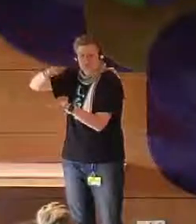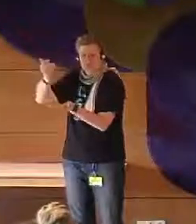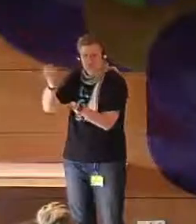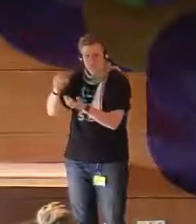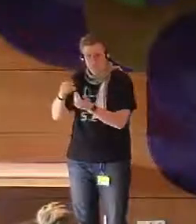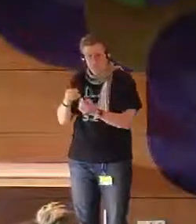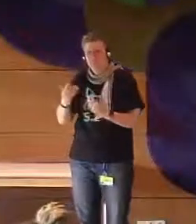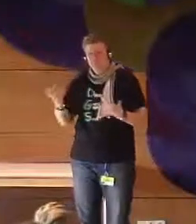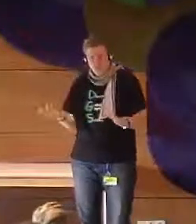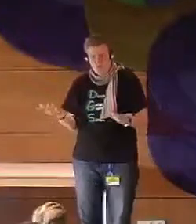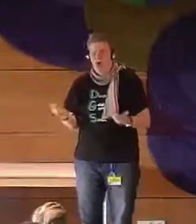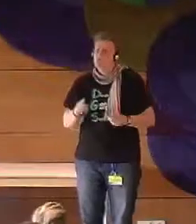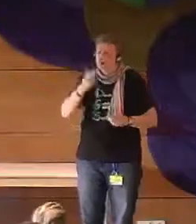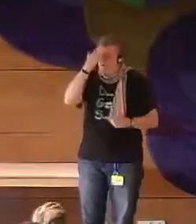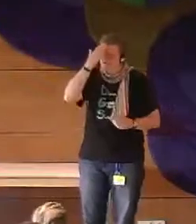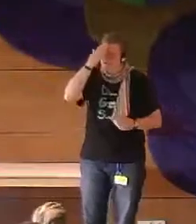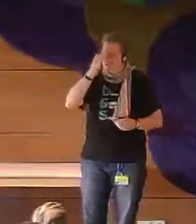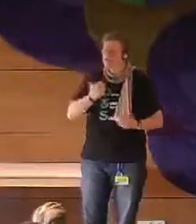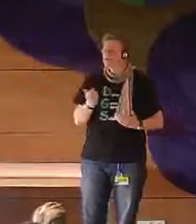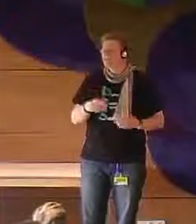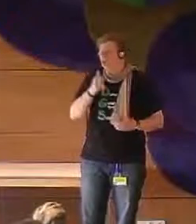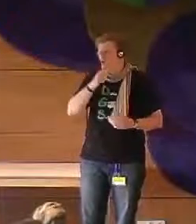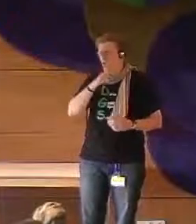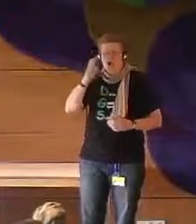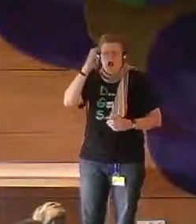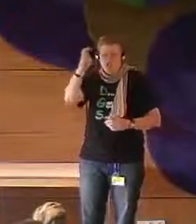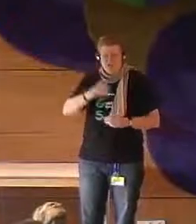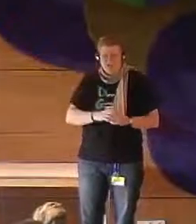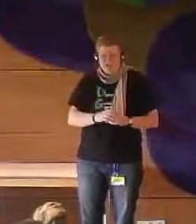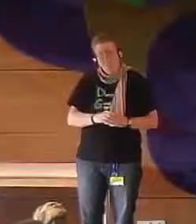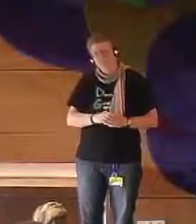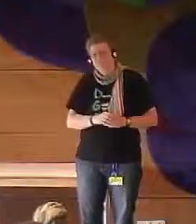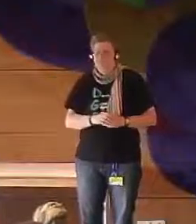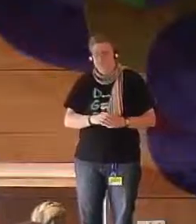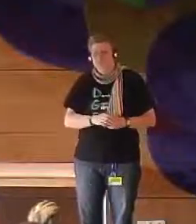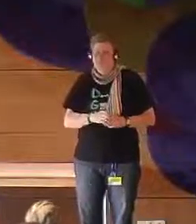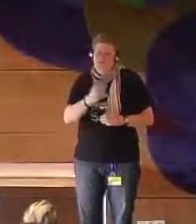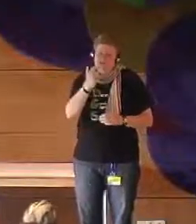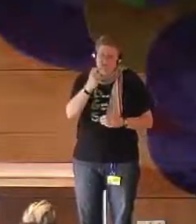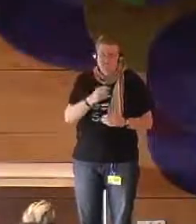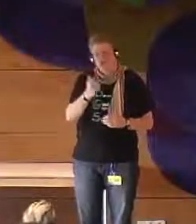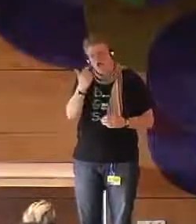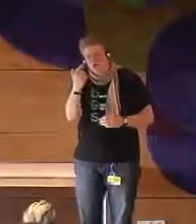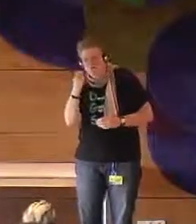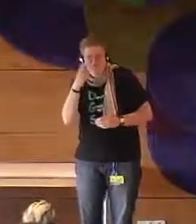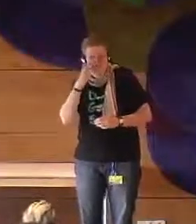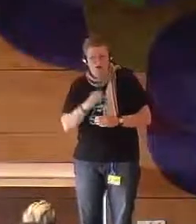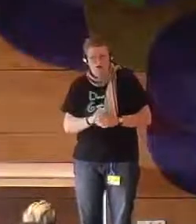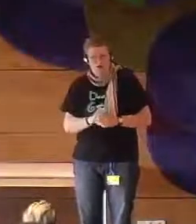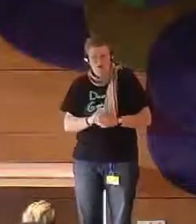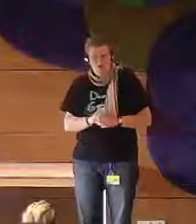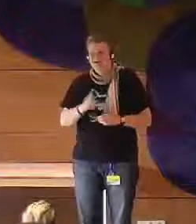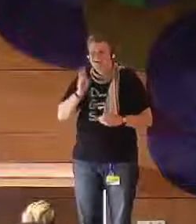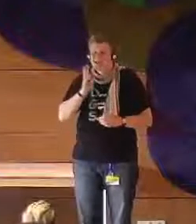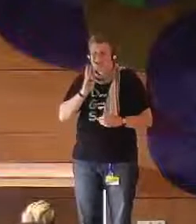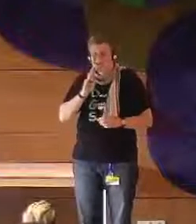2 pumps a day. They don't have osteoporosis, they don't have behavioral problems, and their testosterone levels are fine. So I